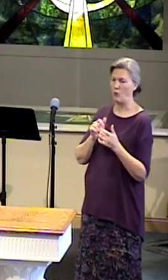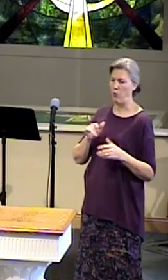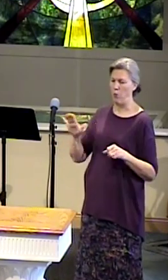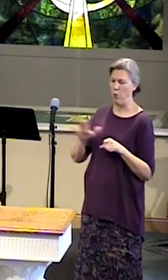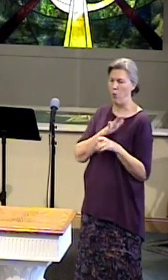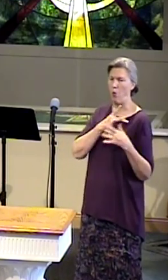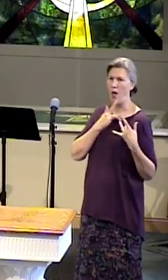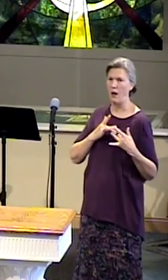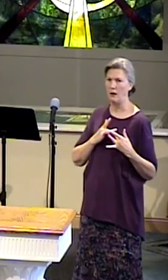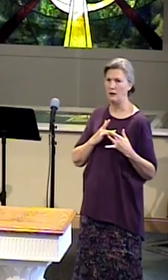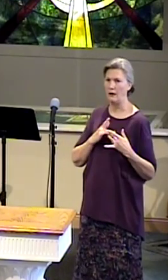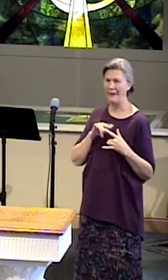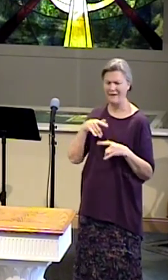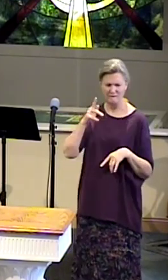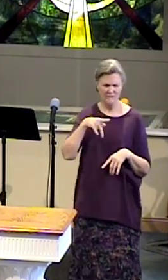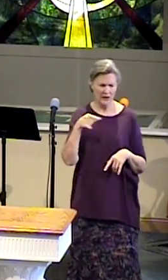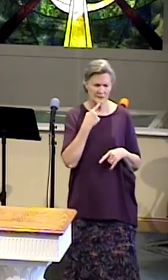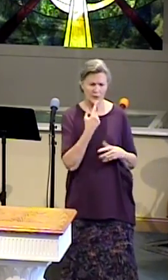did Philip tell him?